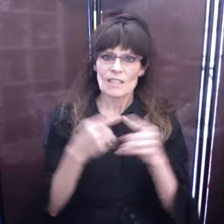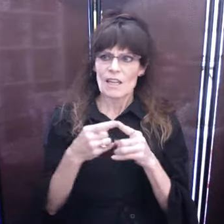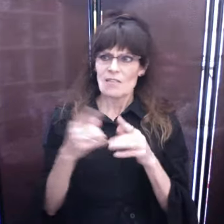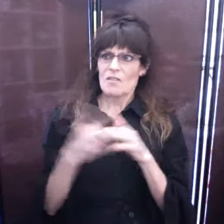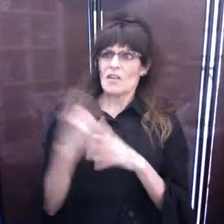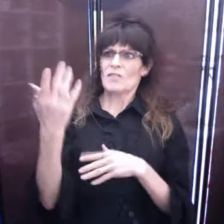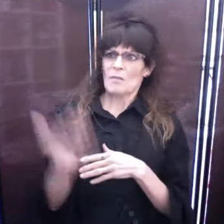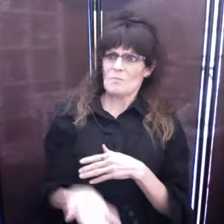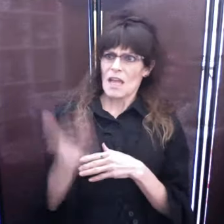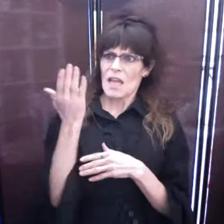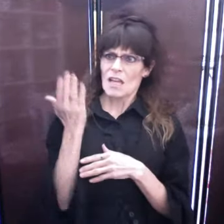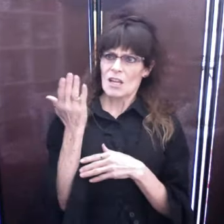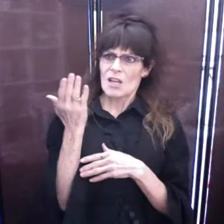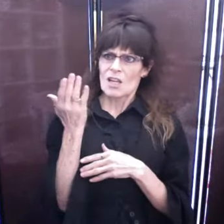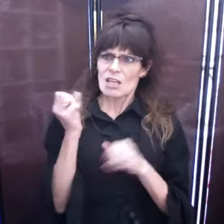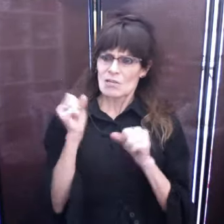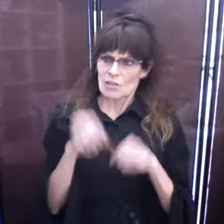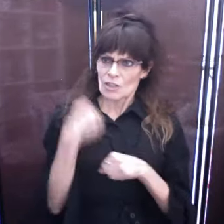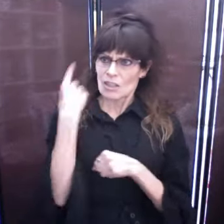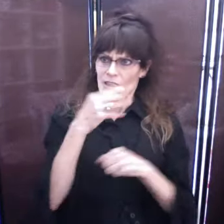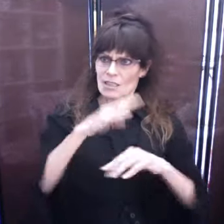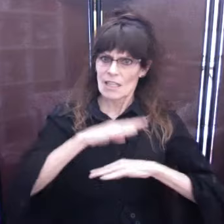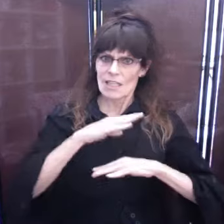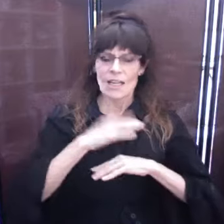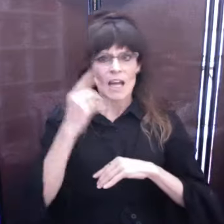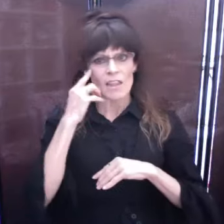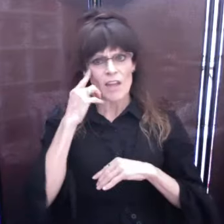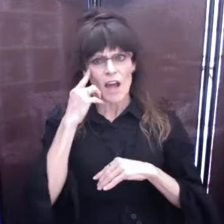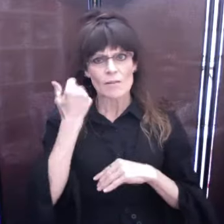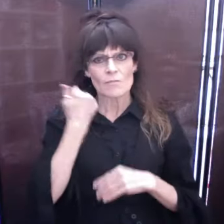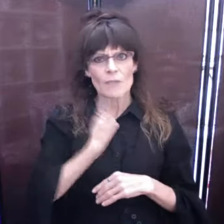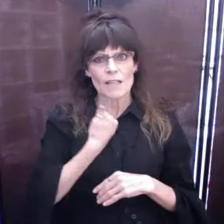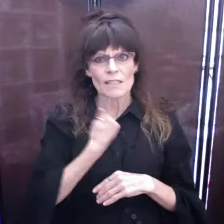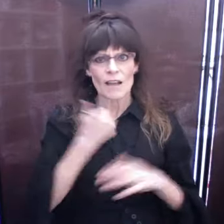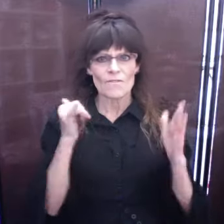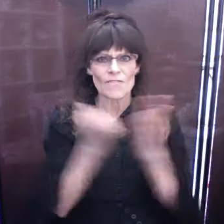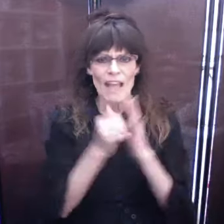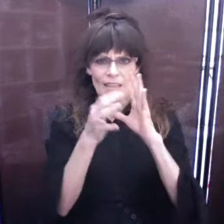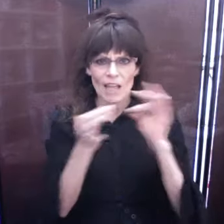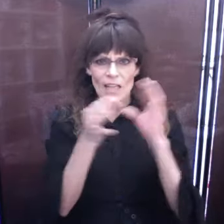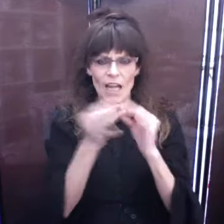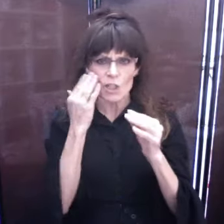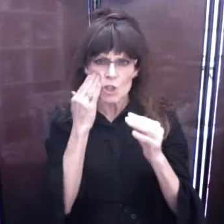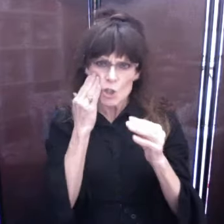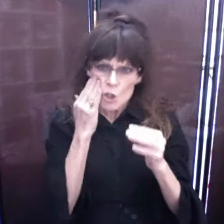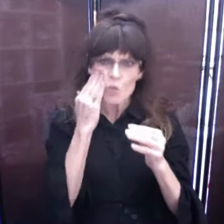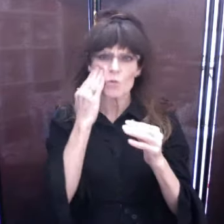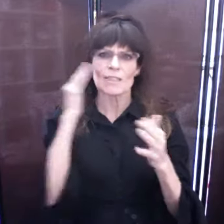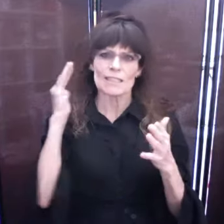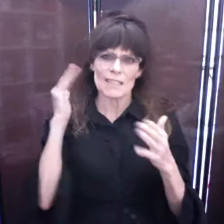with self-reliance and contentment. And when I really got that line in the book hold me because I knew it was less than a year. And I thought I could do